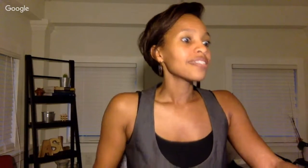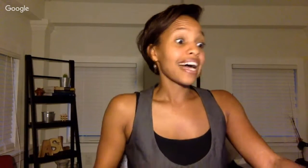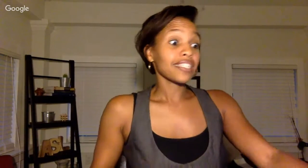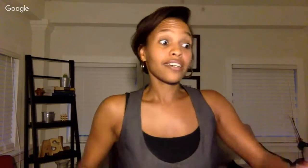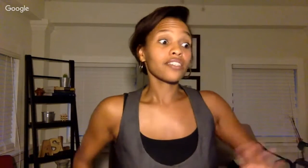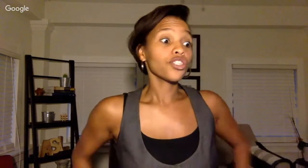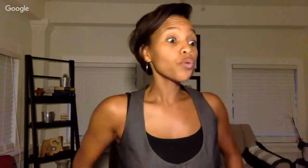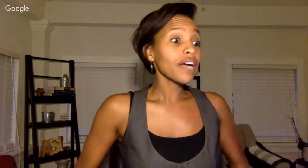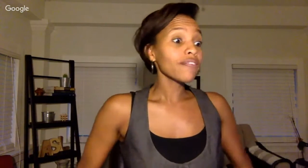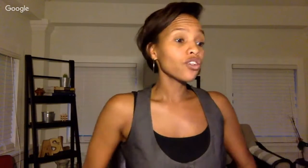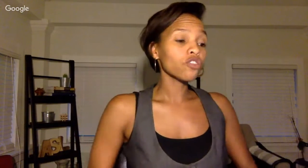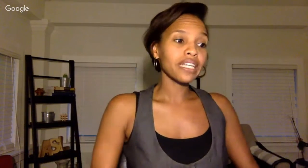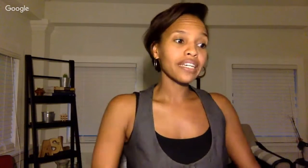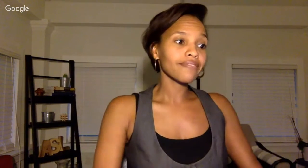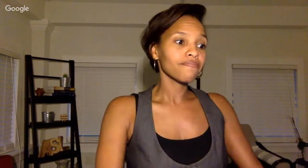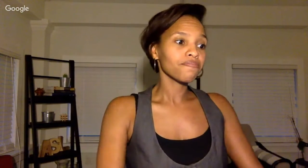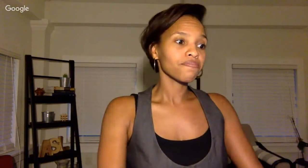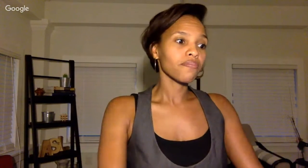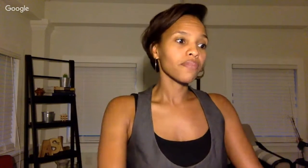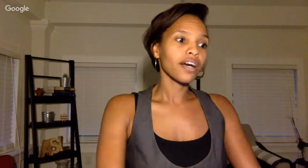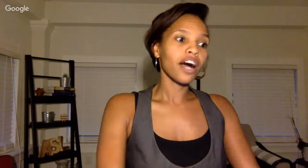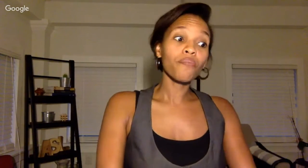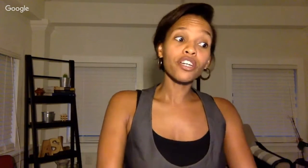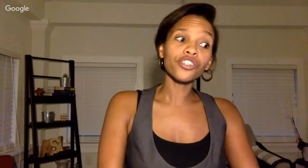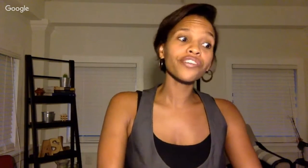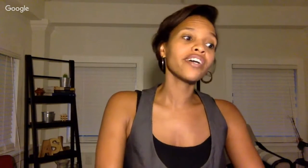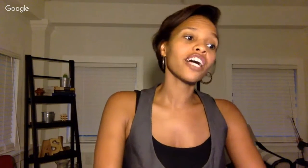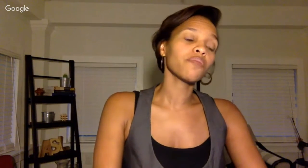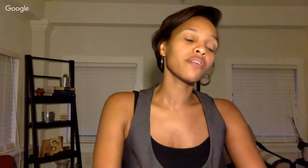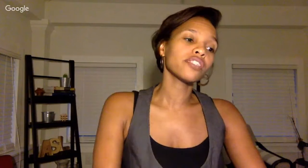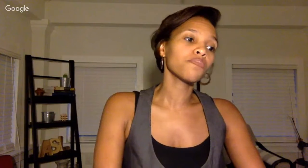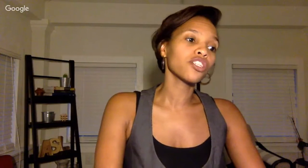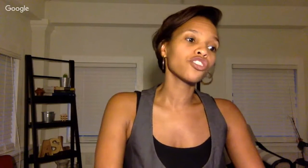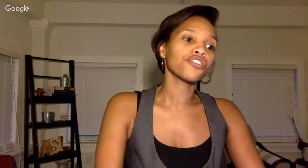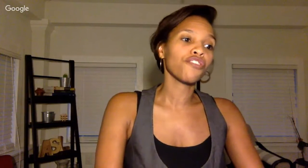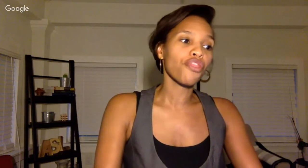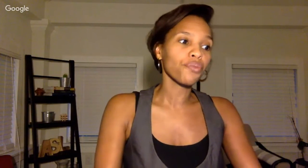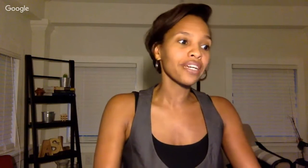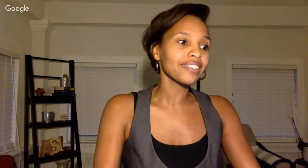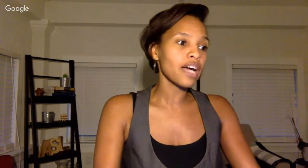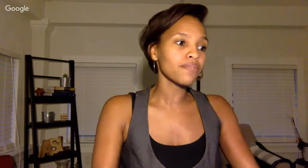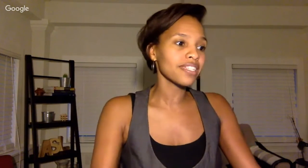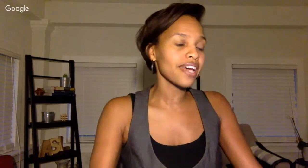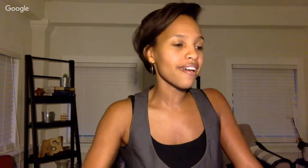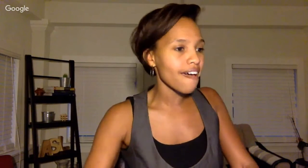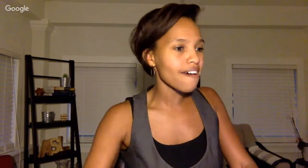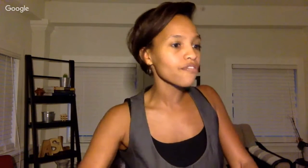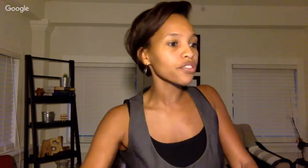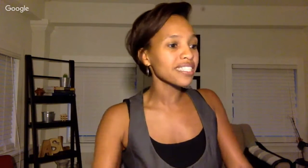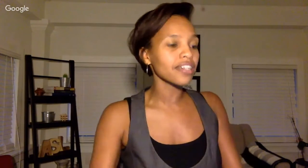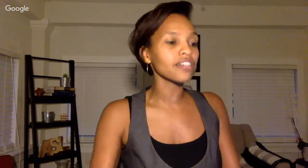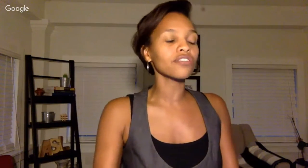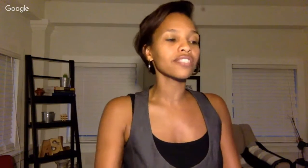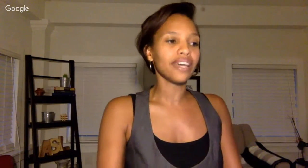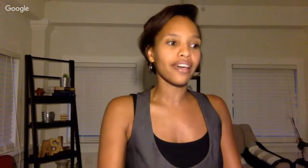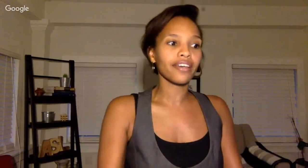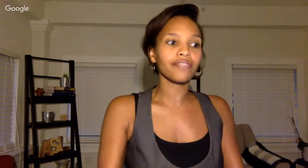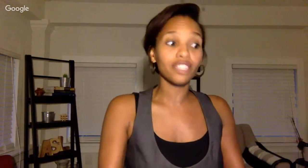Last sentence. Your wife told me I'll make sure he documents his blood sugar 3 times a day, every single day. Did